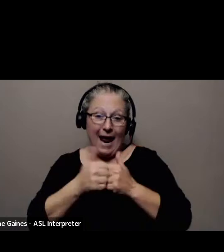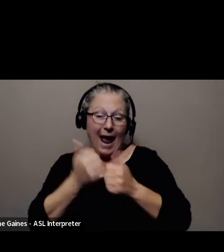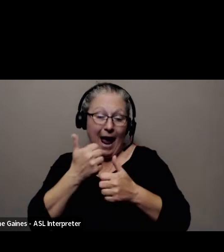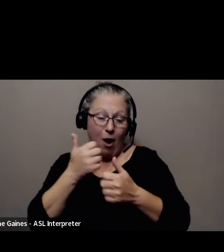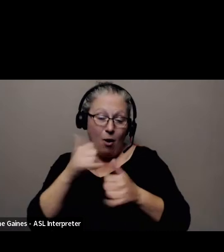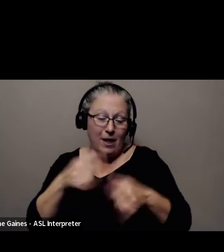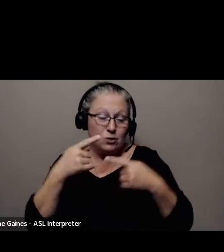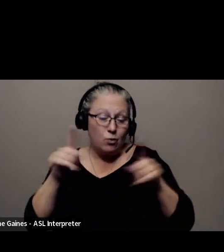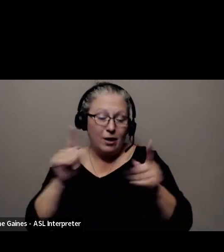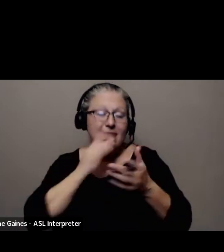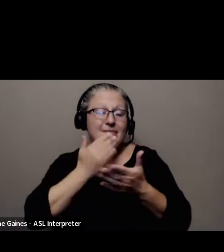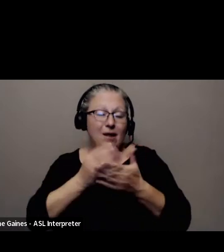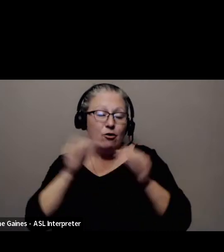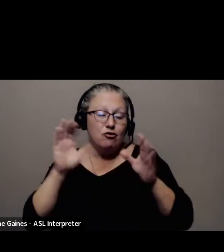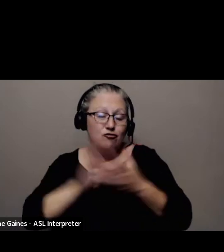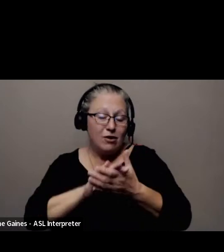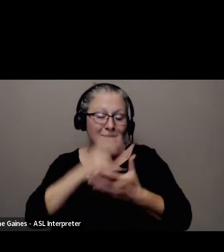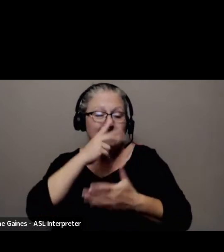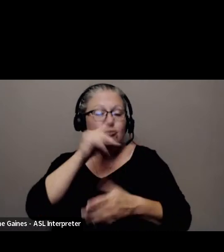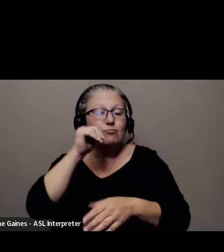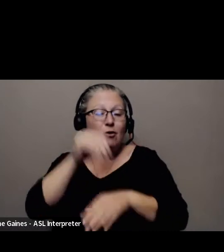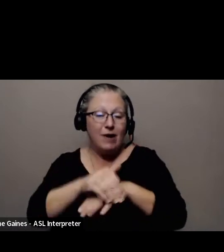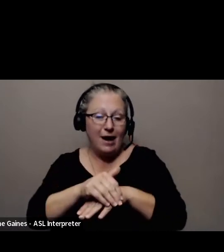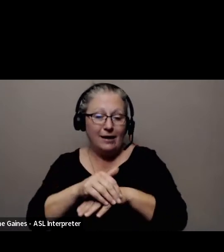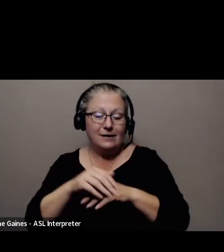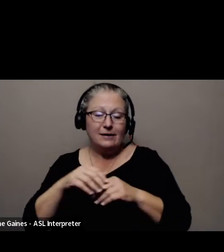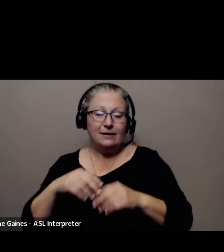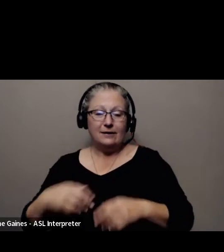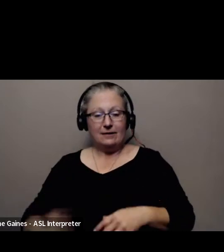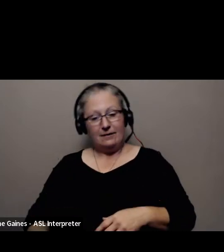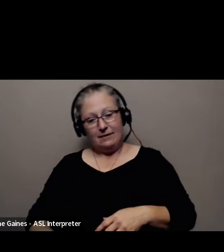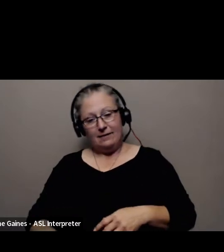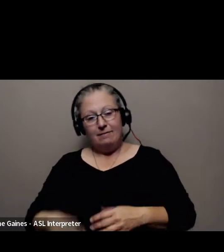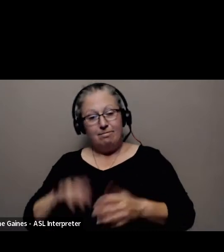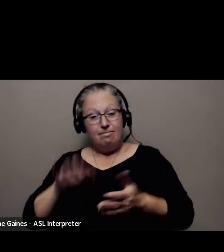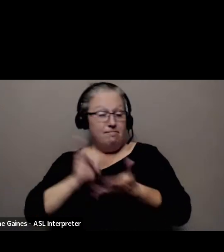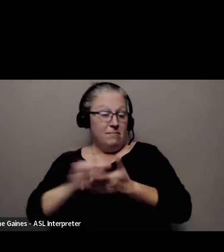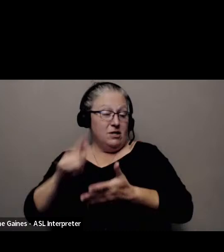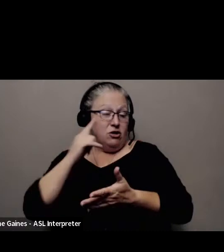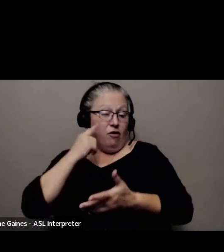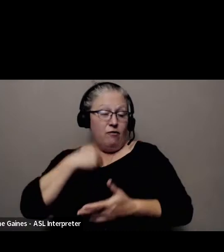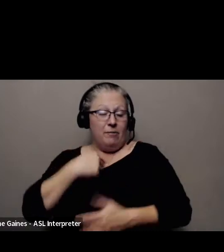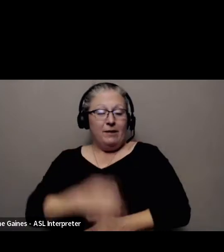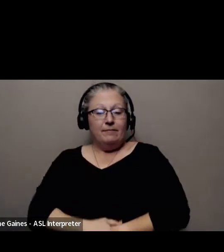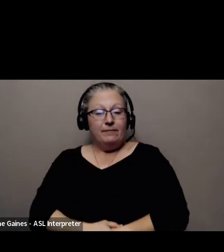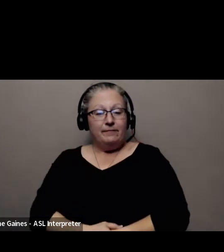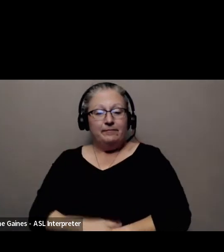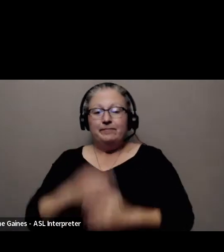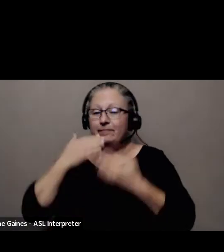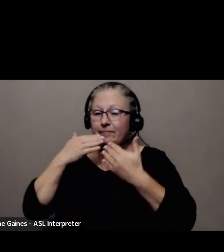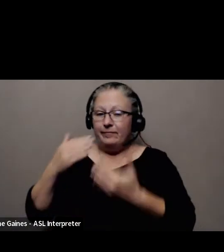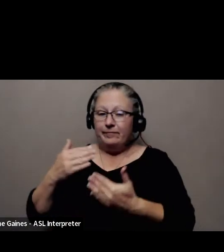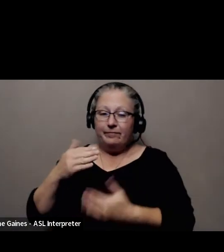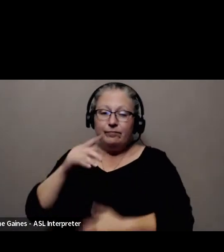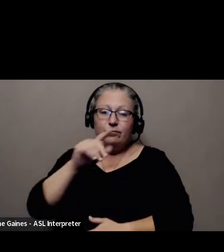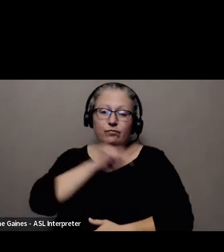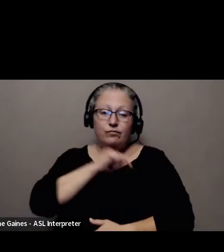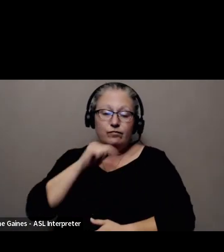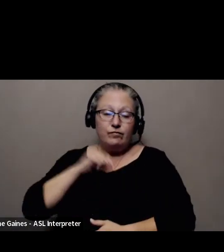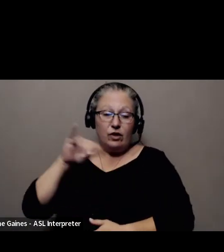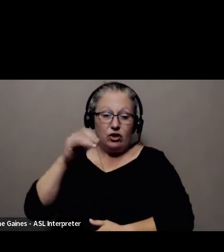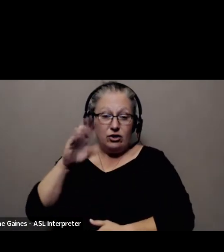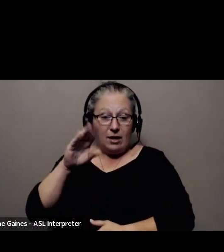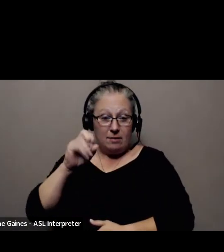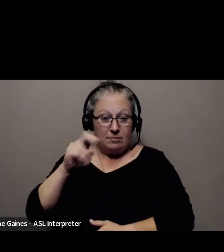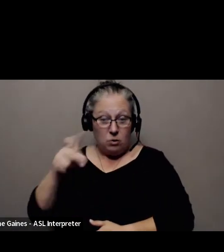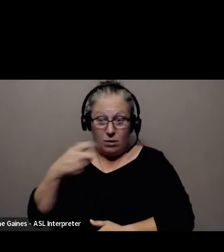and congratulations. See you tomorrow night. And that's it for me. Thank you. Trustee Jacobson, did you want to say